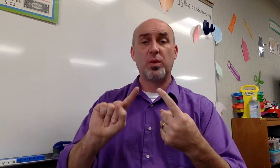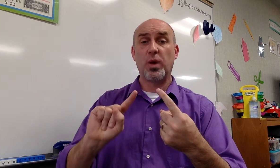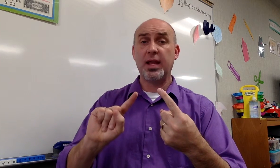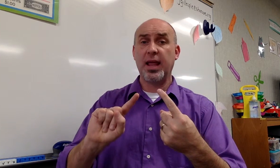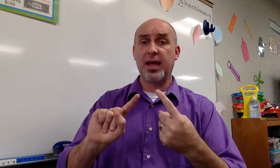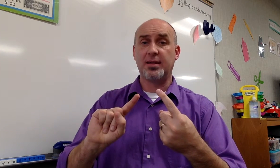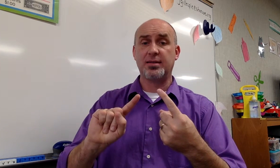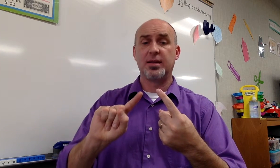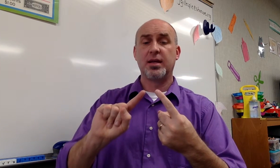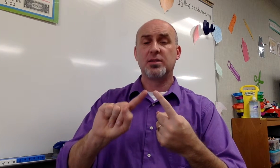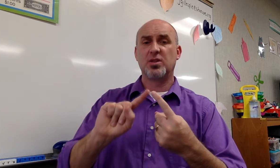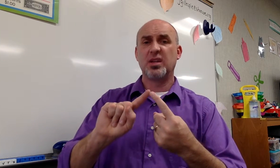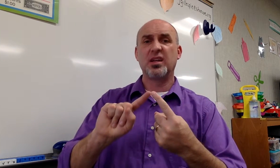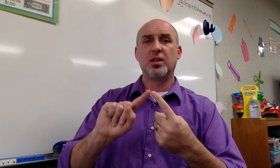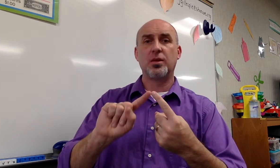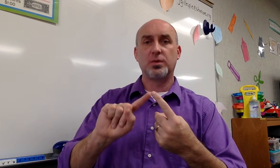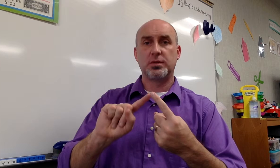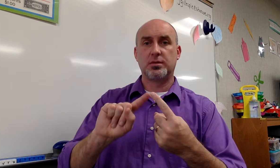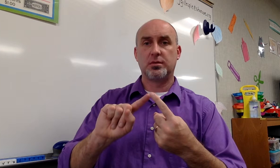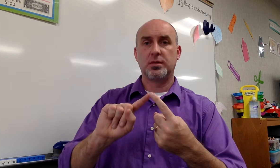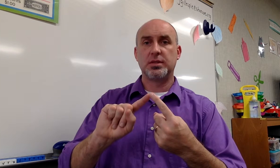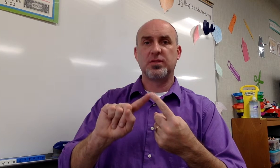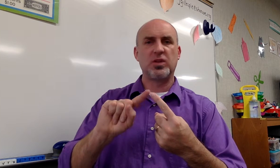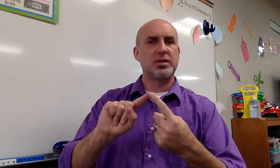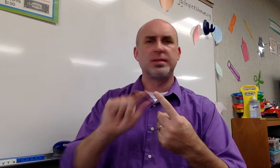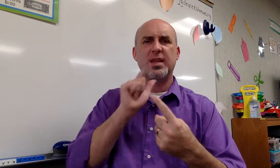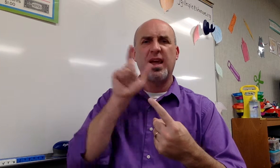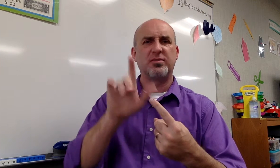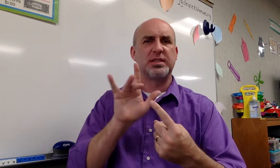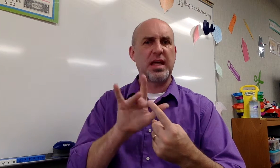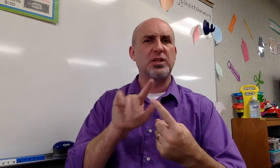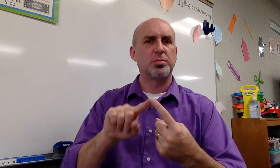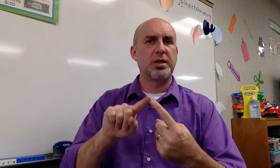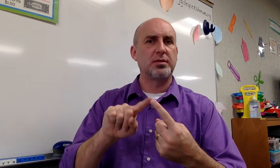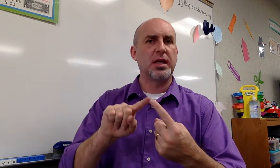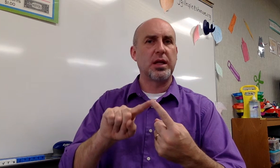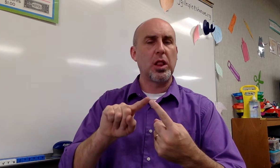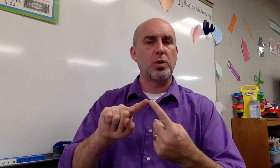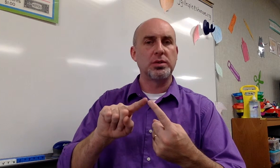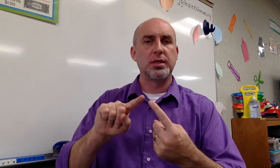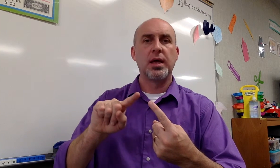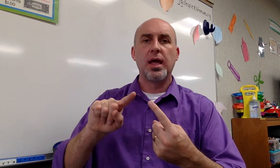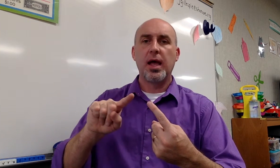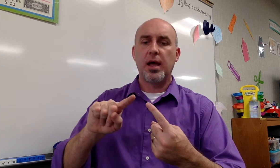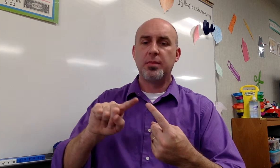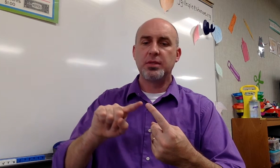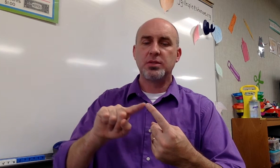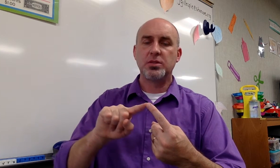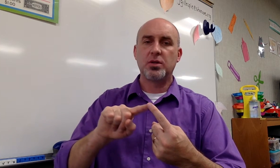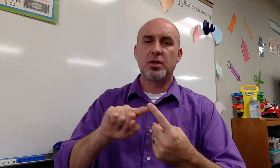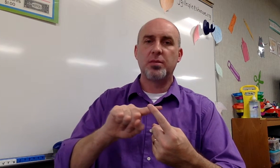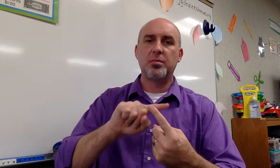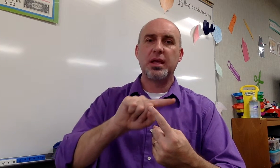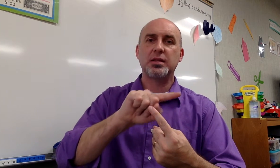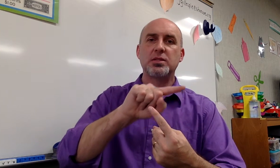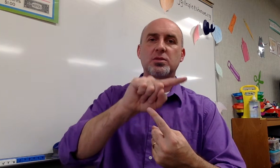right hand, starting close to this finger, it doesn't have to touch, but kind of close. I'm going to make a